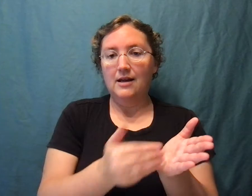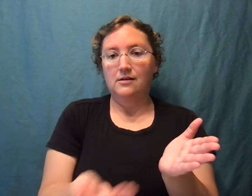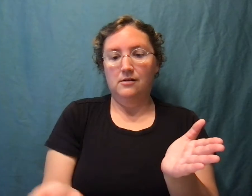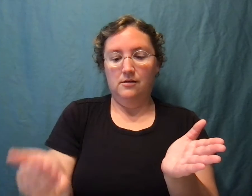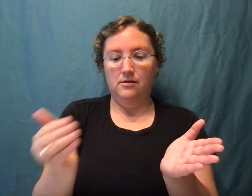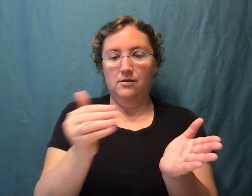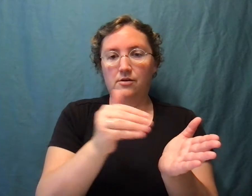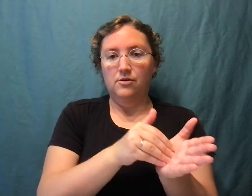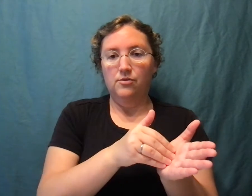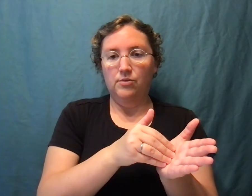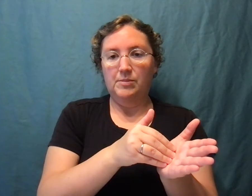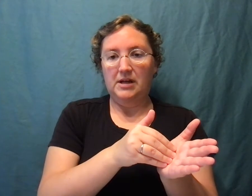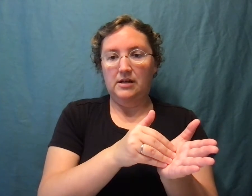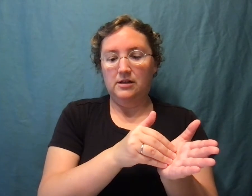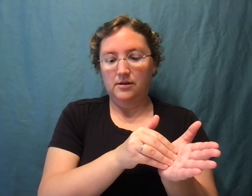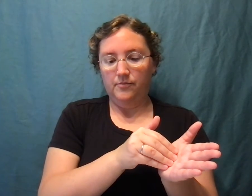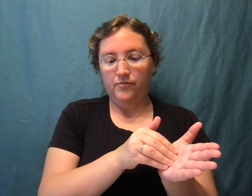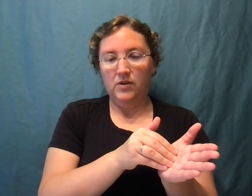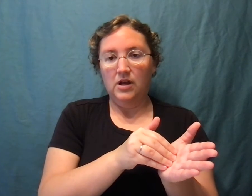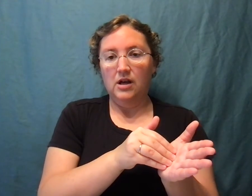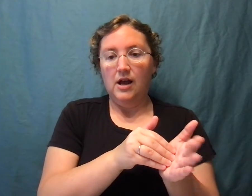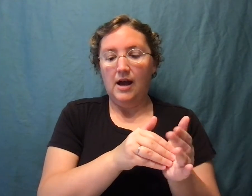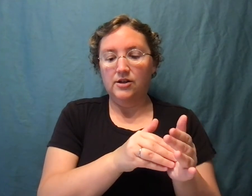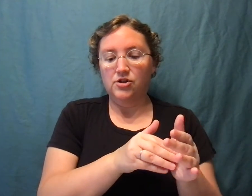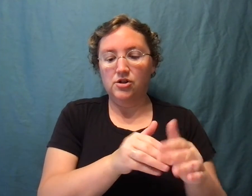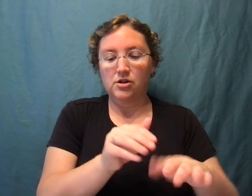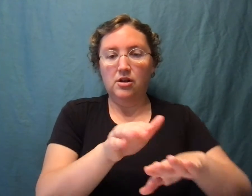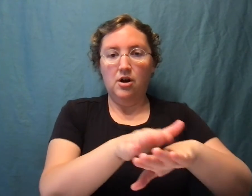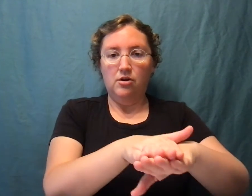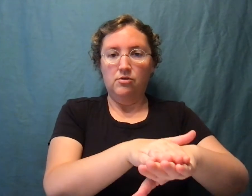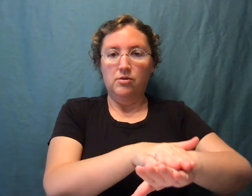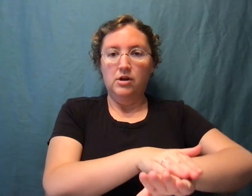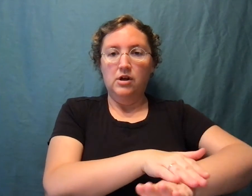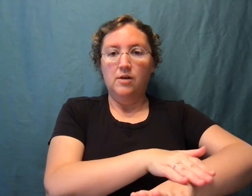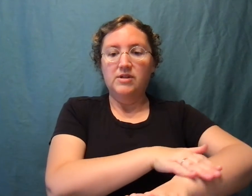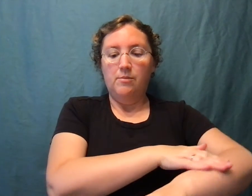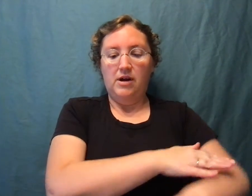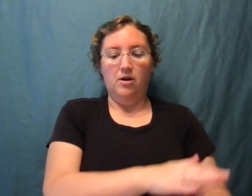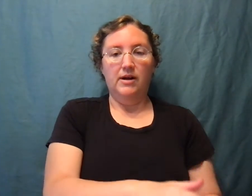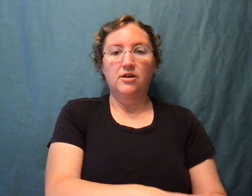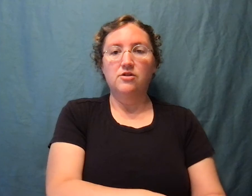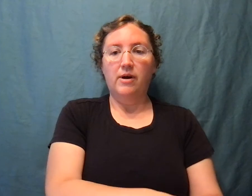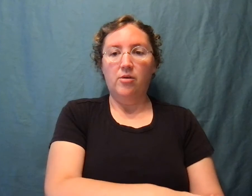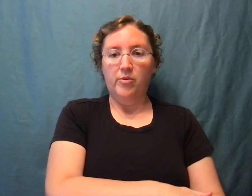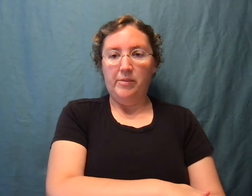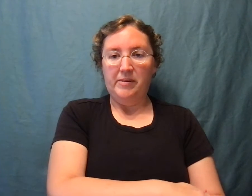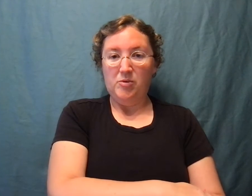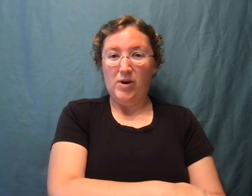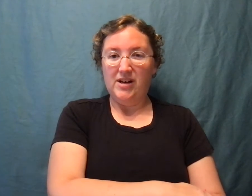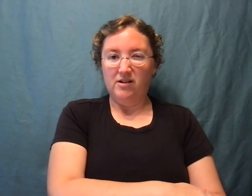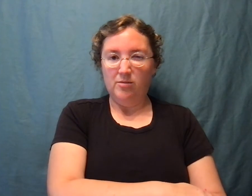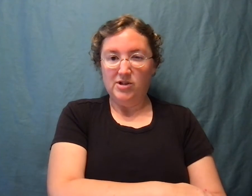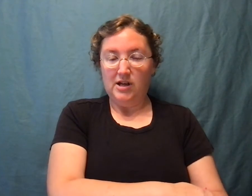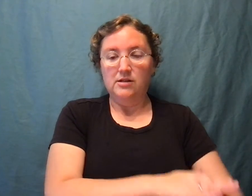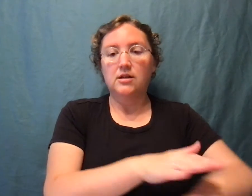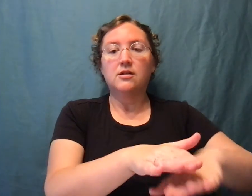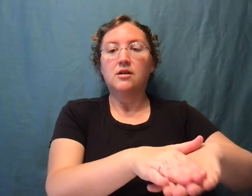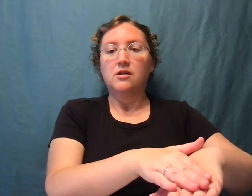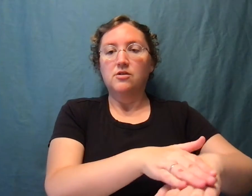Again, repeat. And slow comes up my arm. Again, usually my arm would be way down here, but you can't see it, so I'm